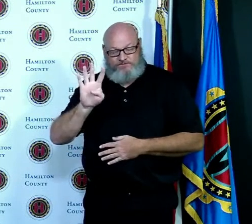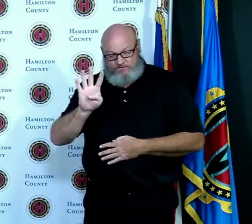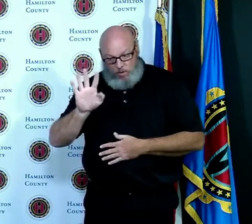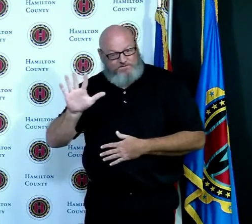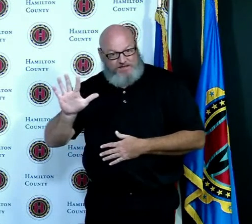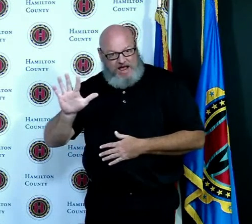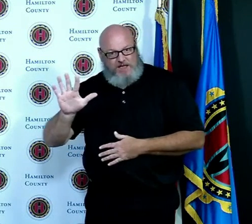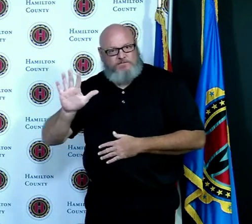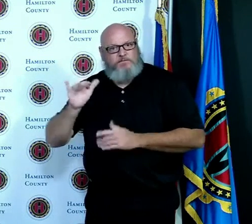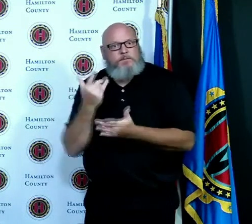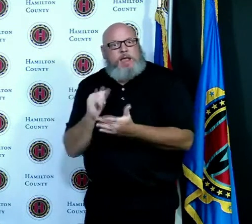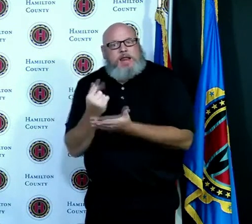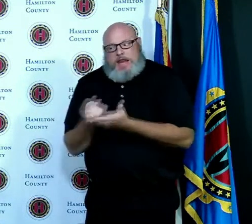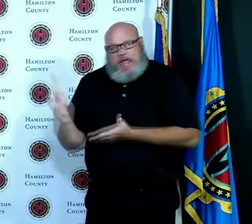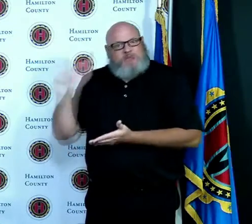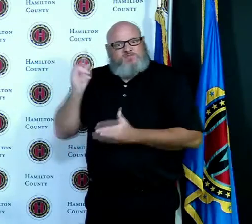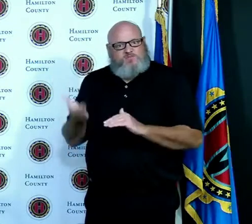up to